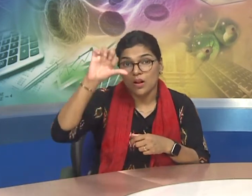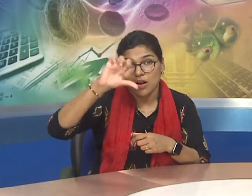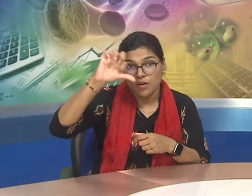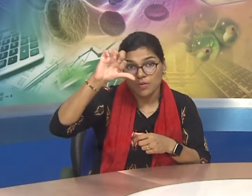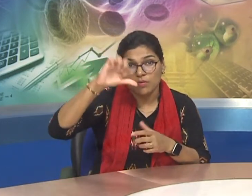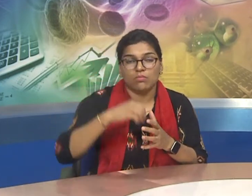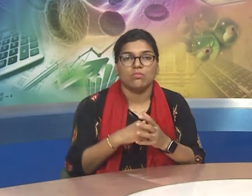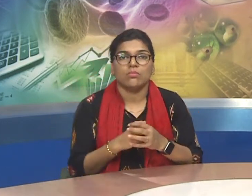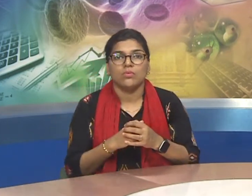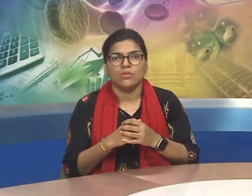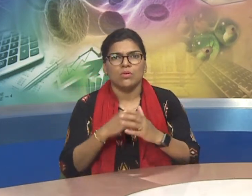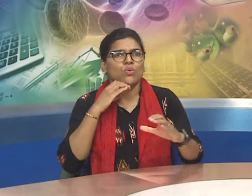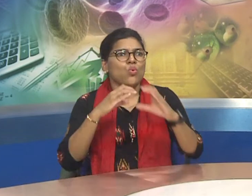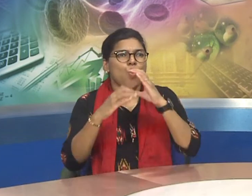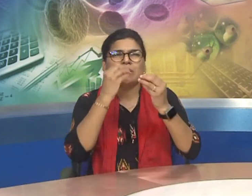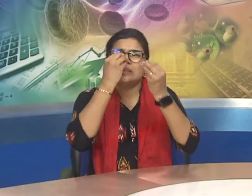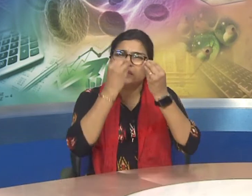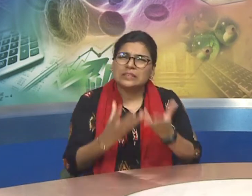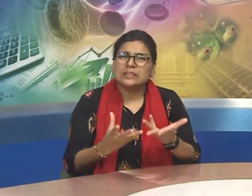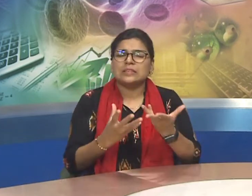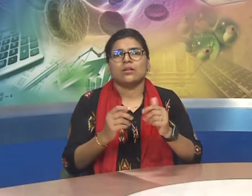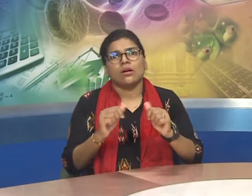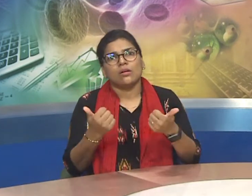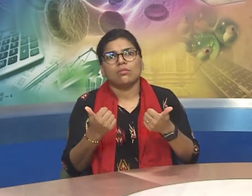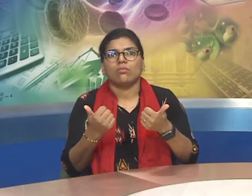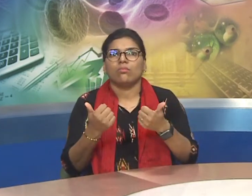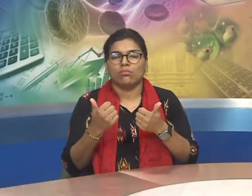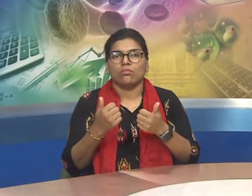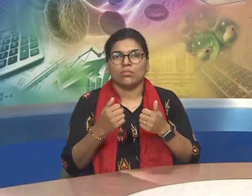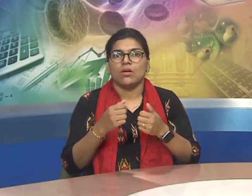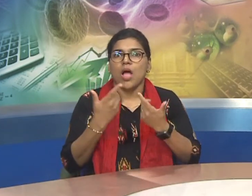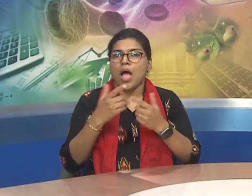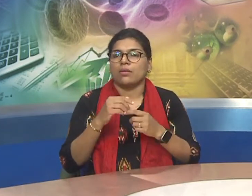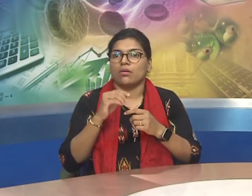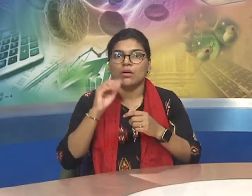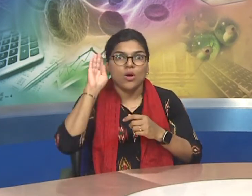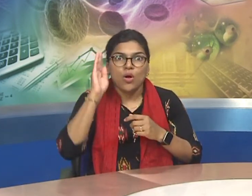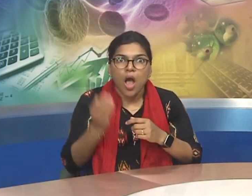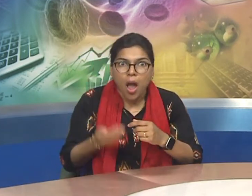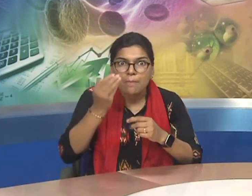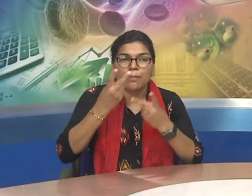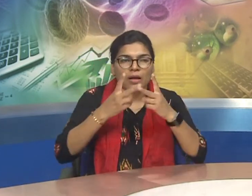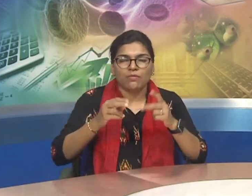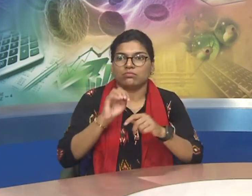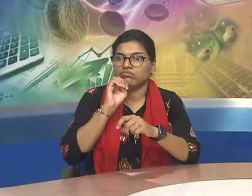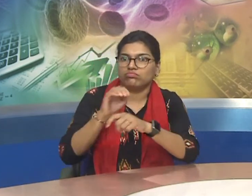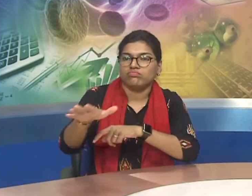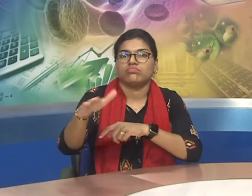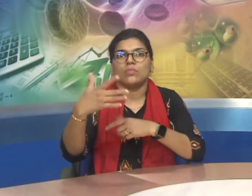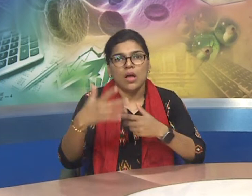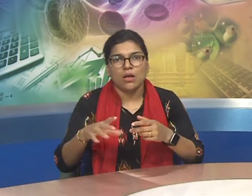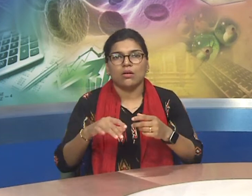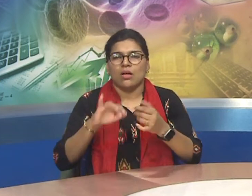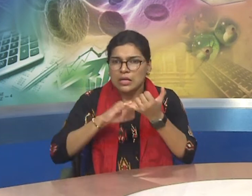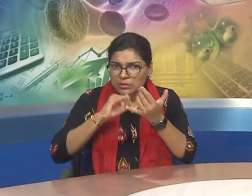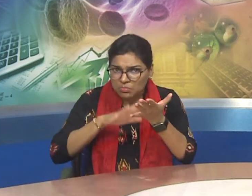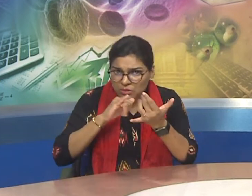Point number 9, to enable easy communication with other libraries and professionals.